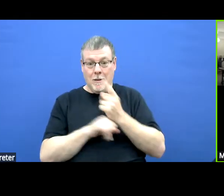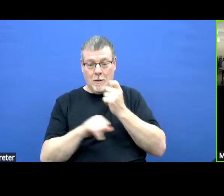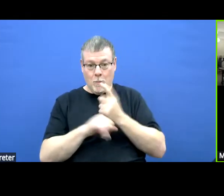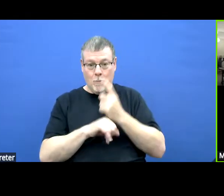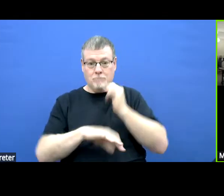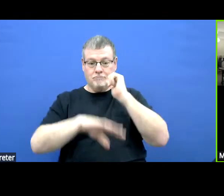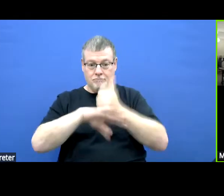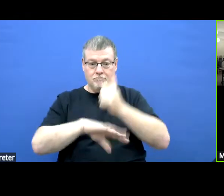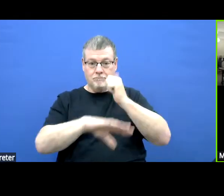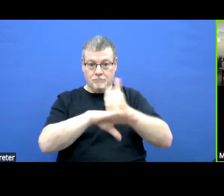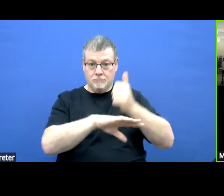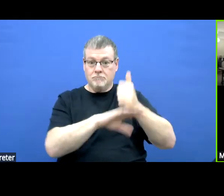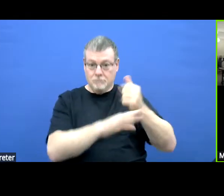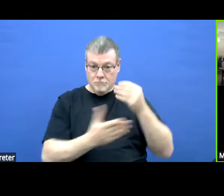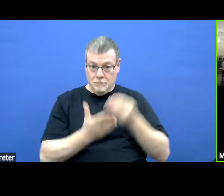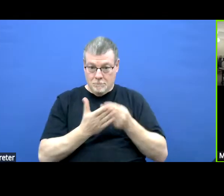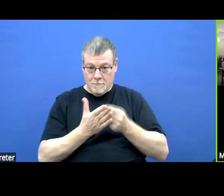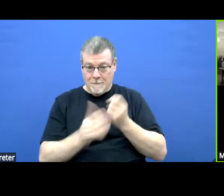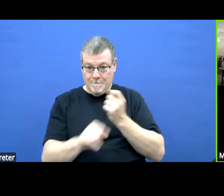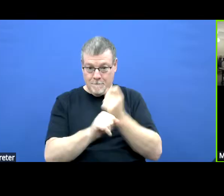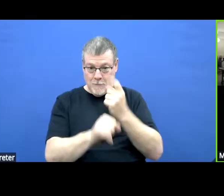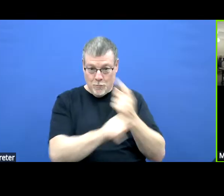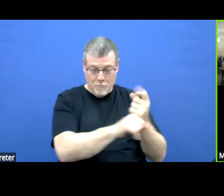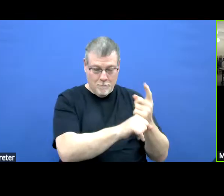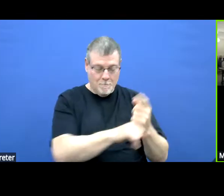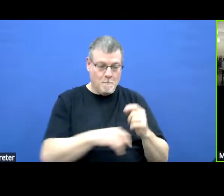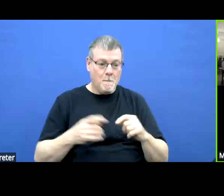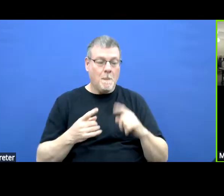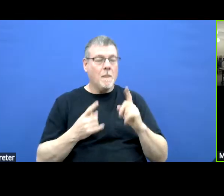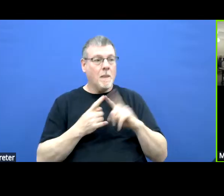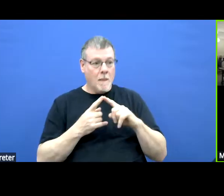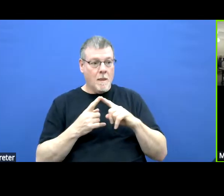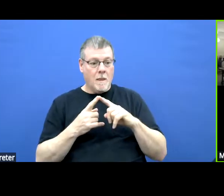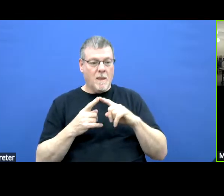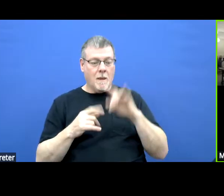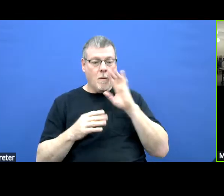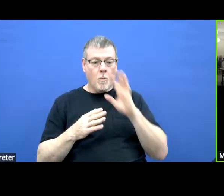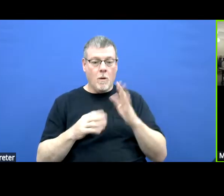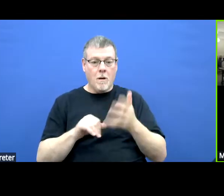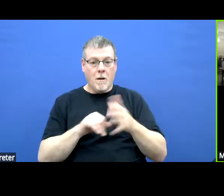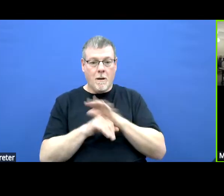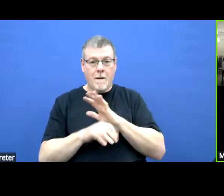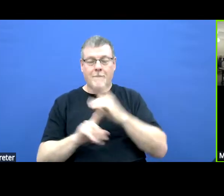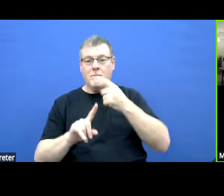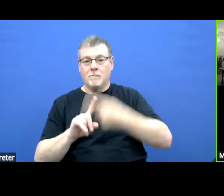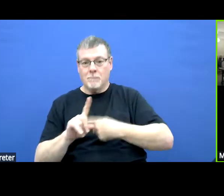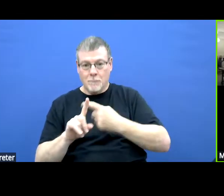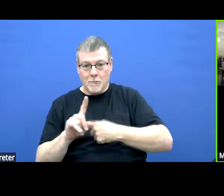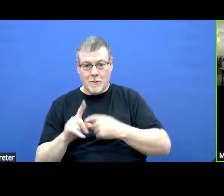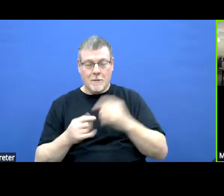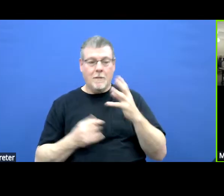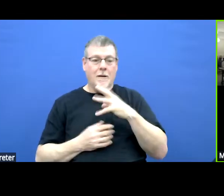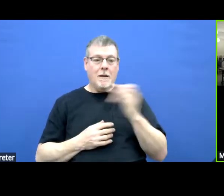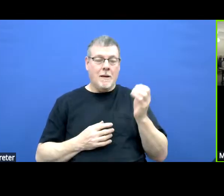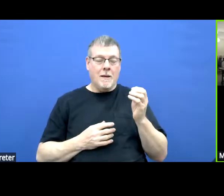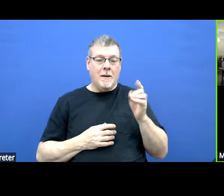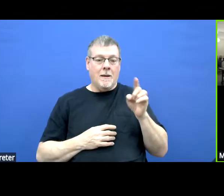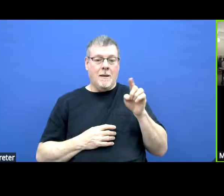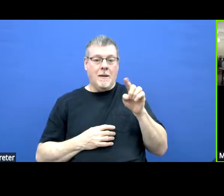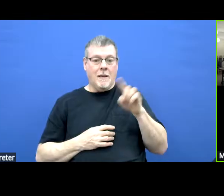fixed annual amount that would essentially cover their rent, and they would be